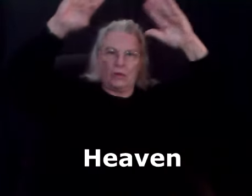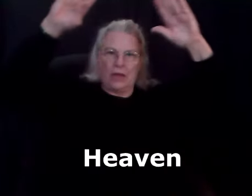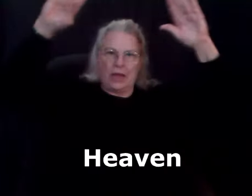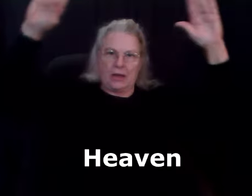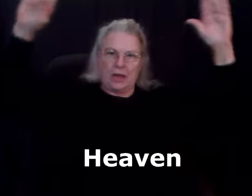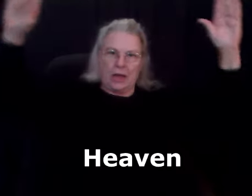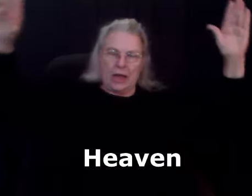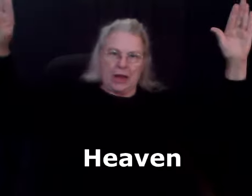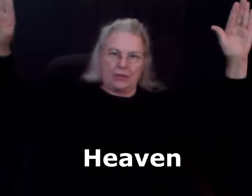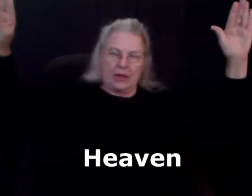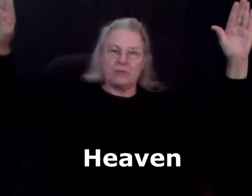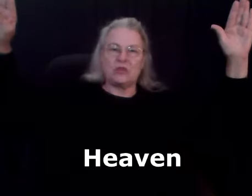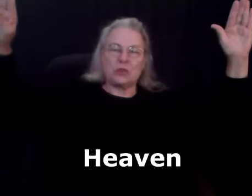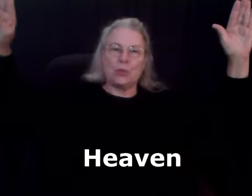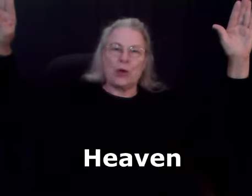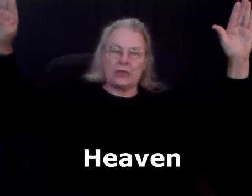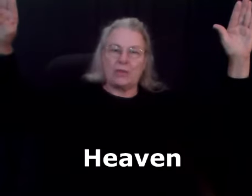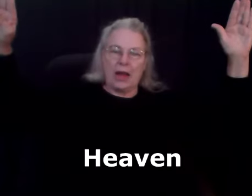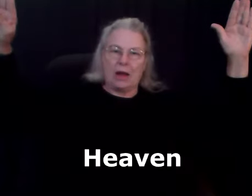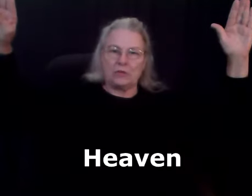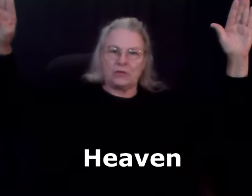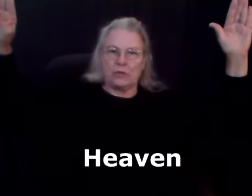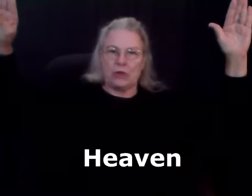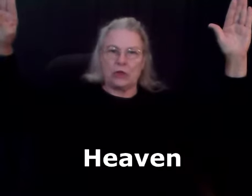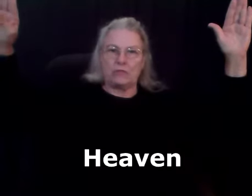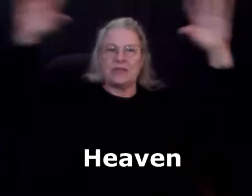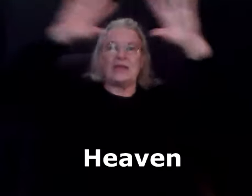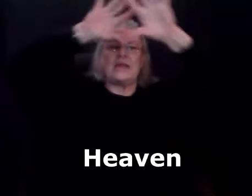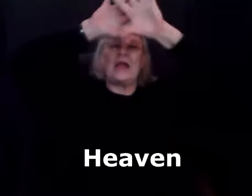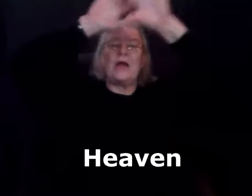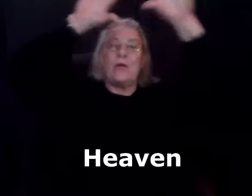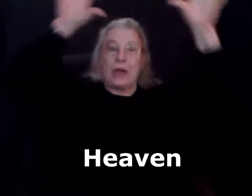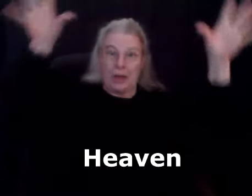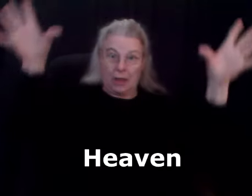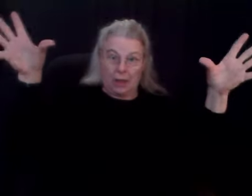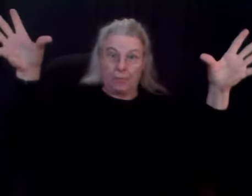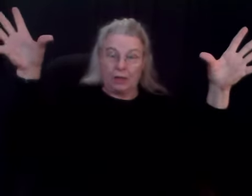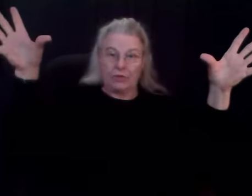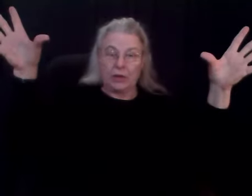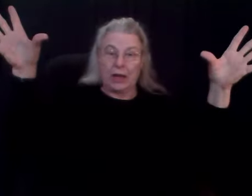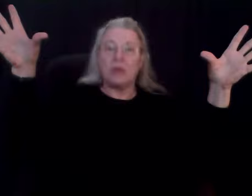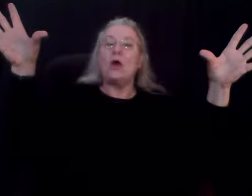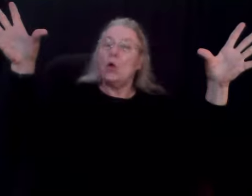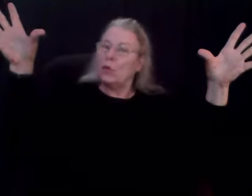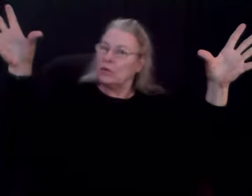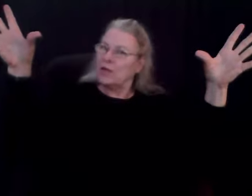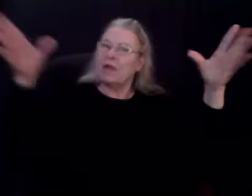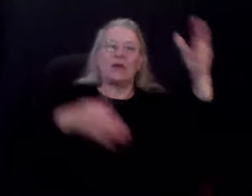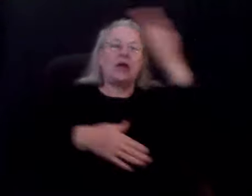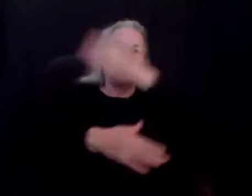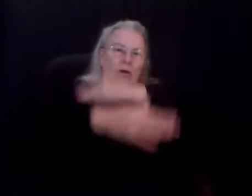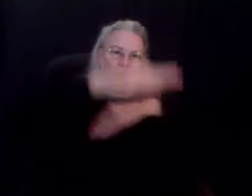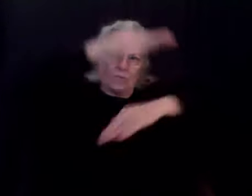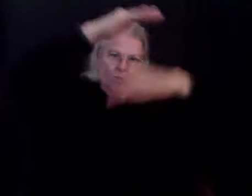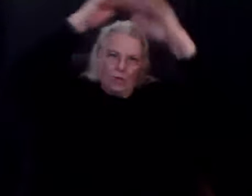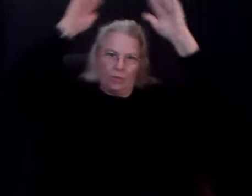head, and then spread them out so that you see the area above your head. Where's heaven? Roll them